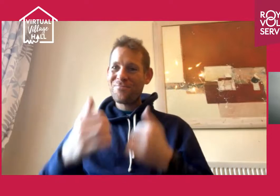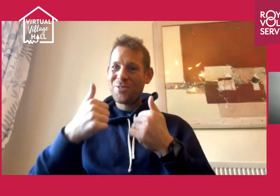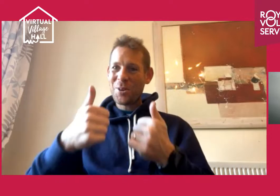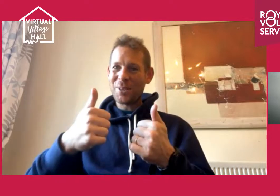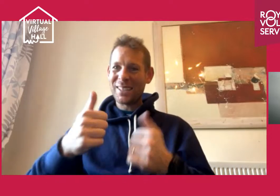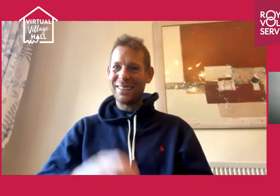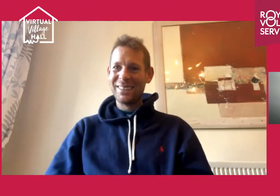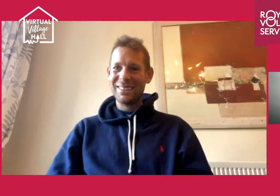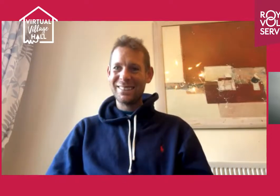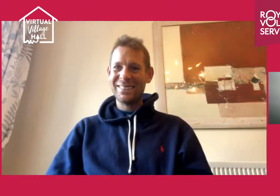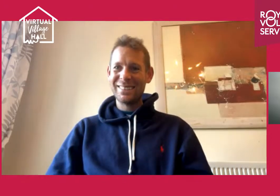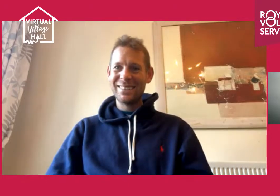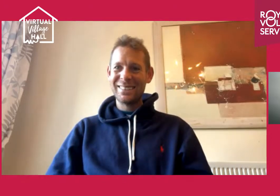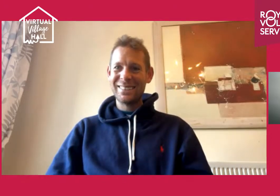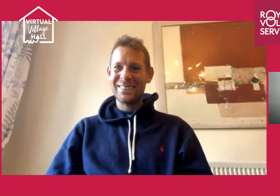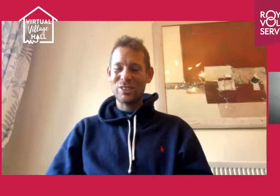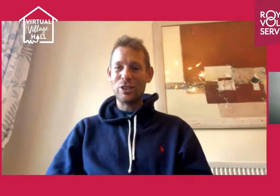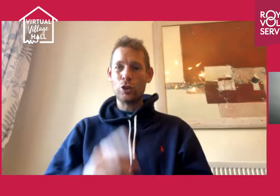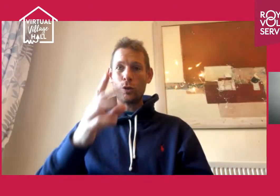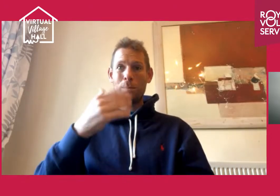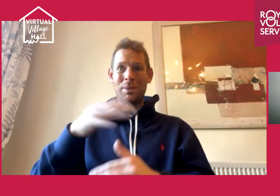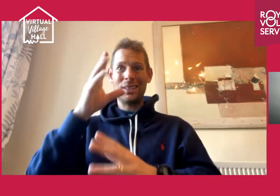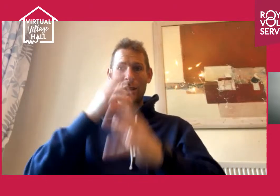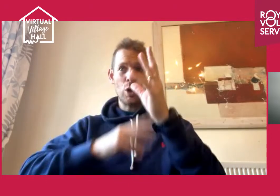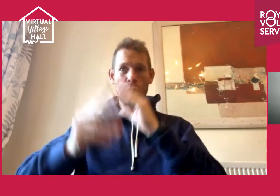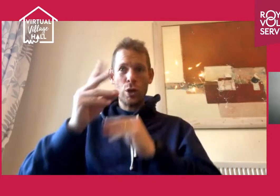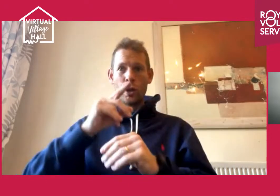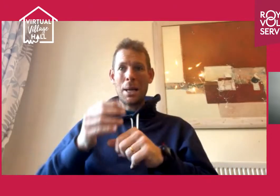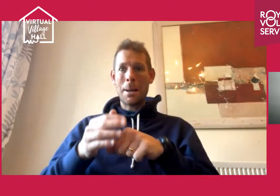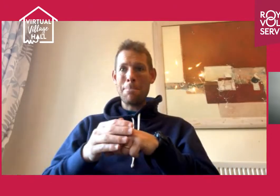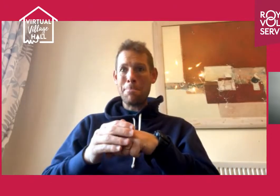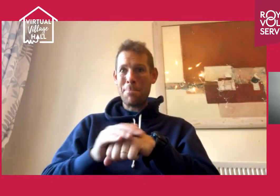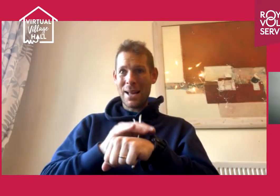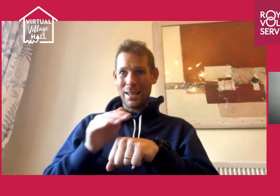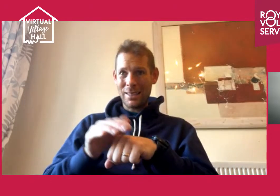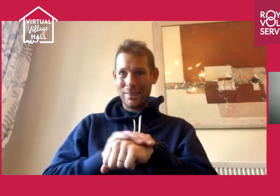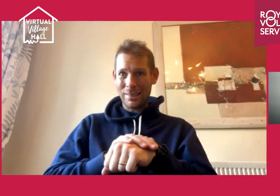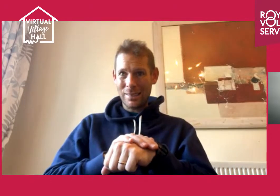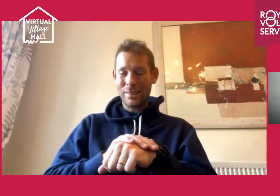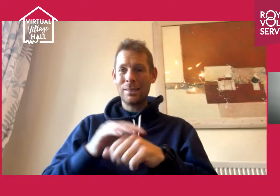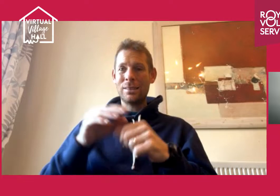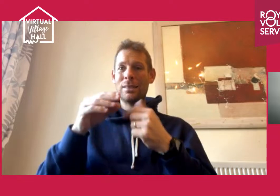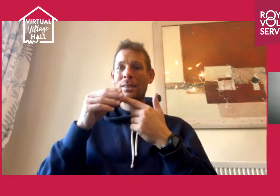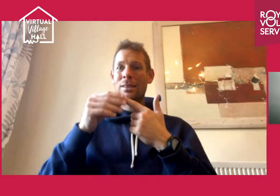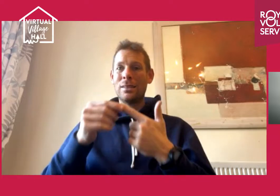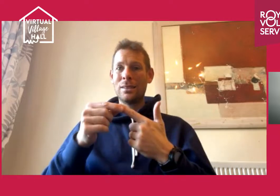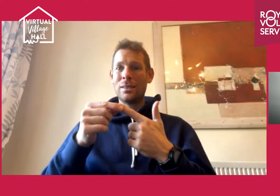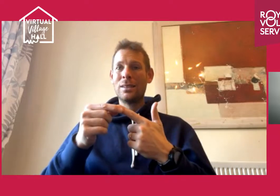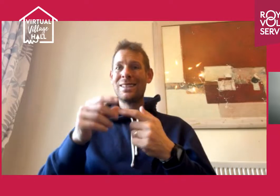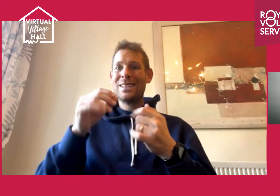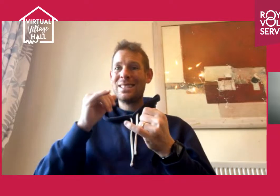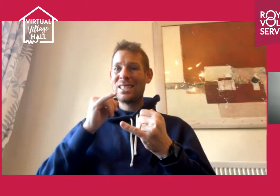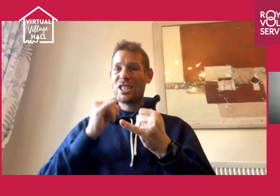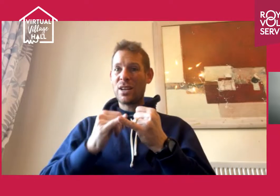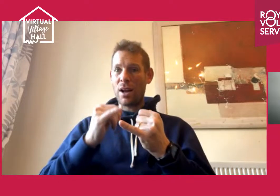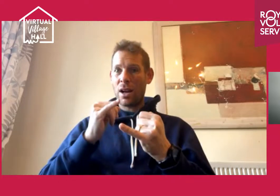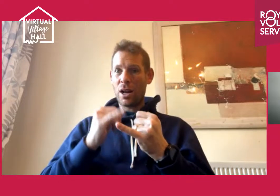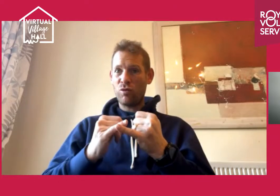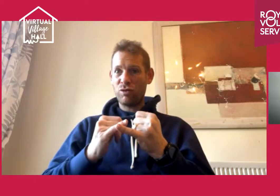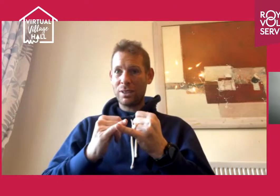just keep practicing and hopefully you will learn. So today we've covered pets, we've covered